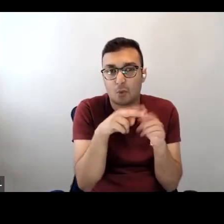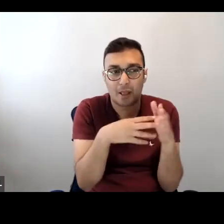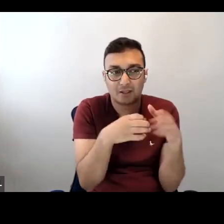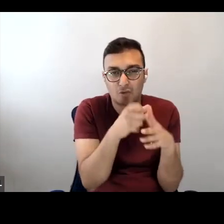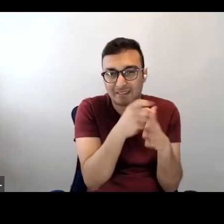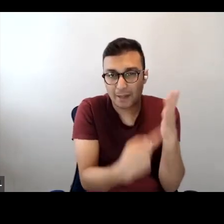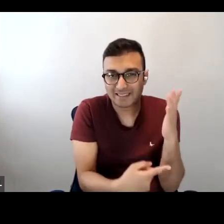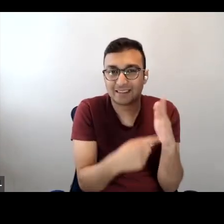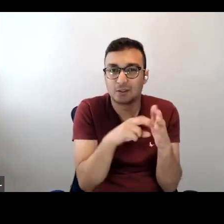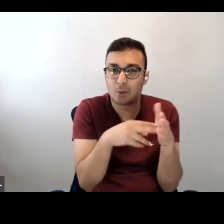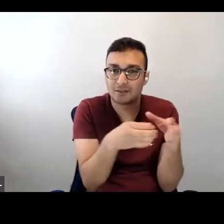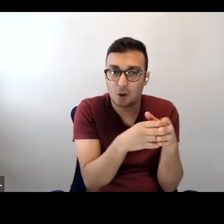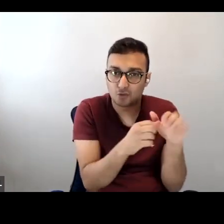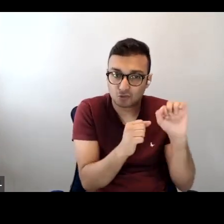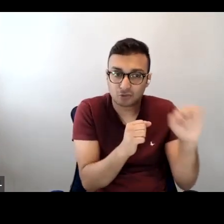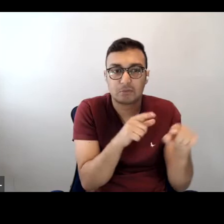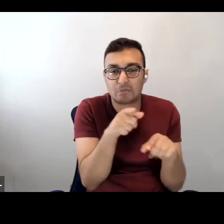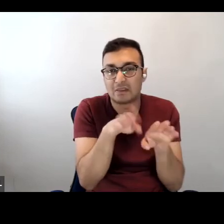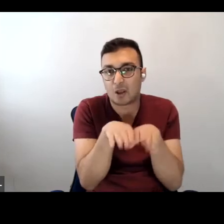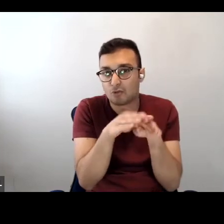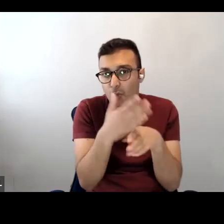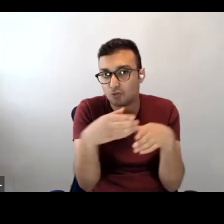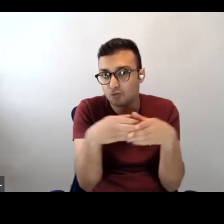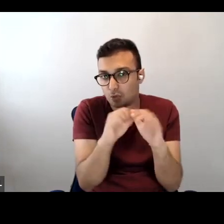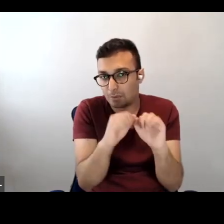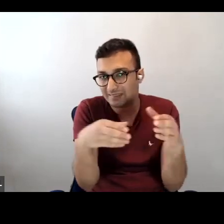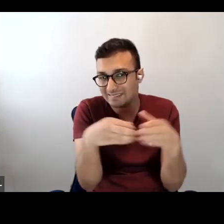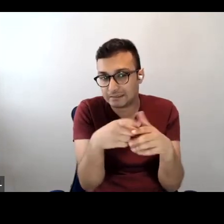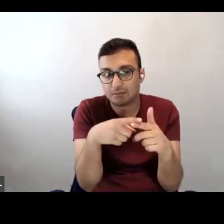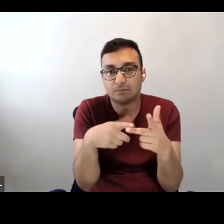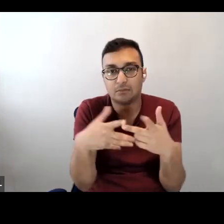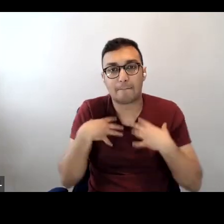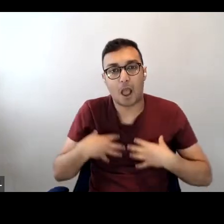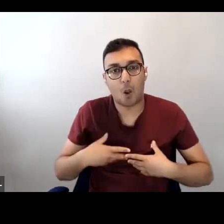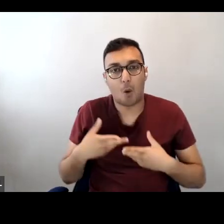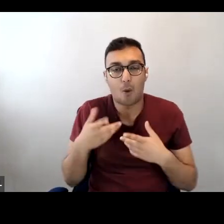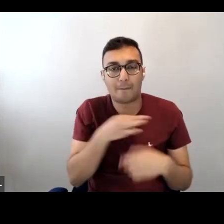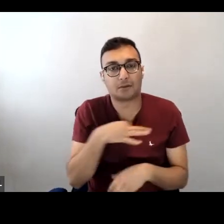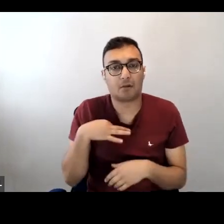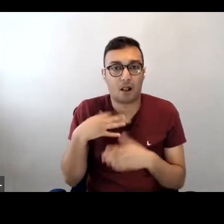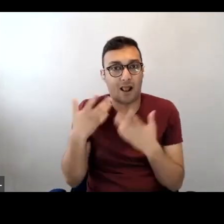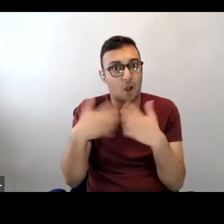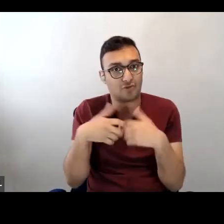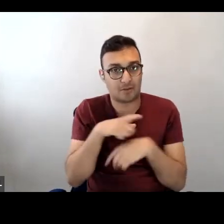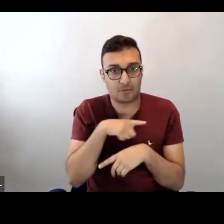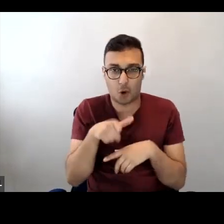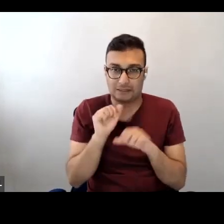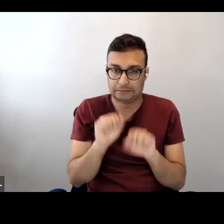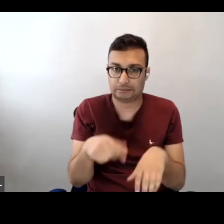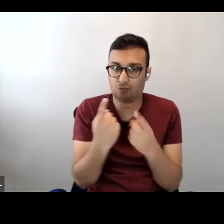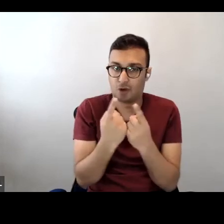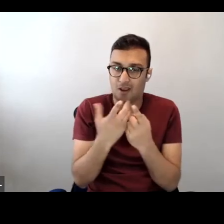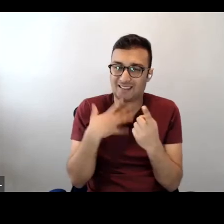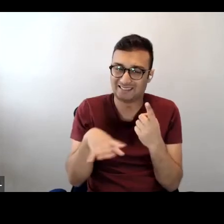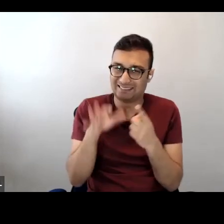them, the national working group team, biomedical engineers, because this is a product, so it needs some technical